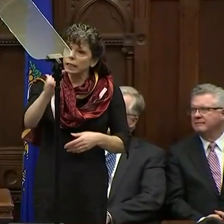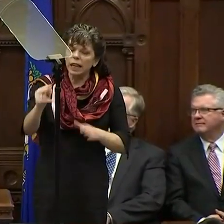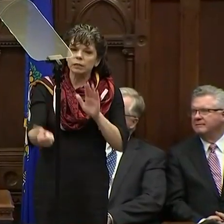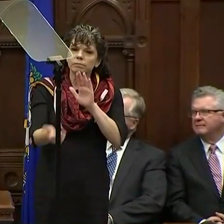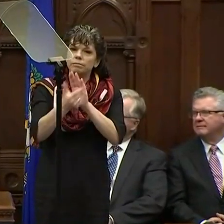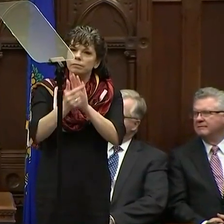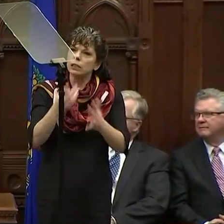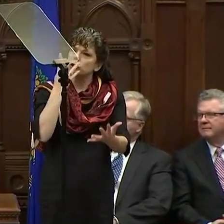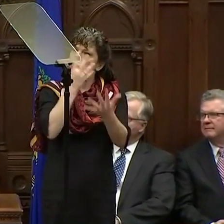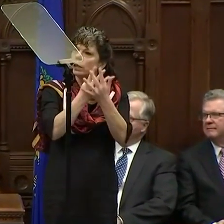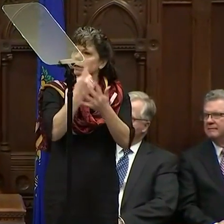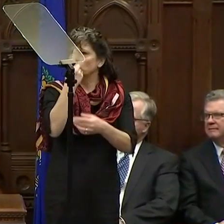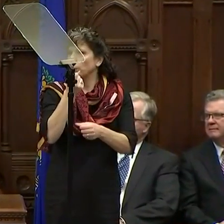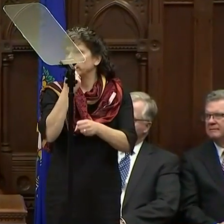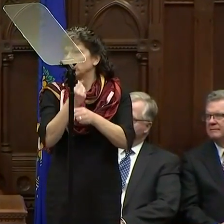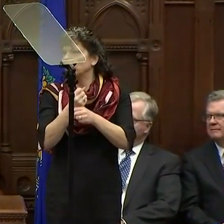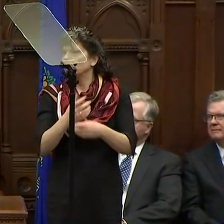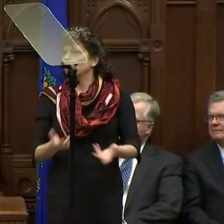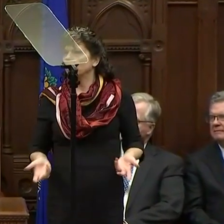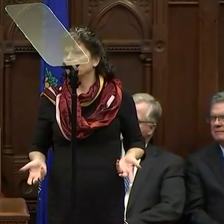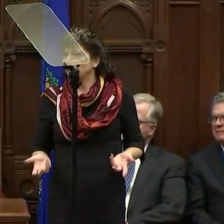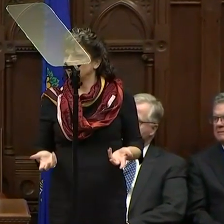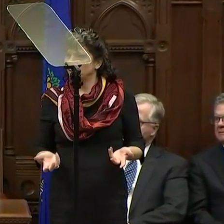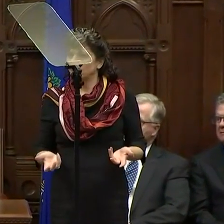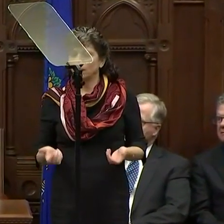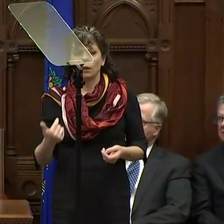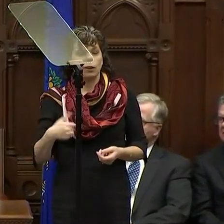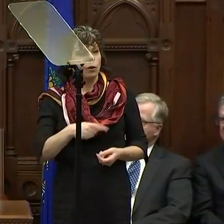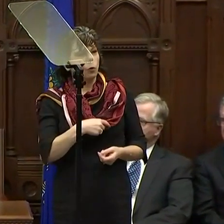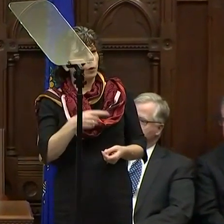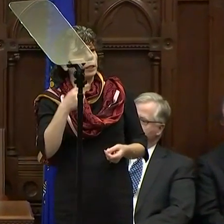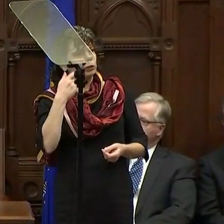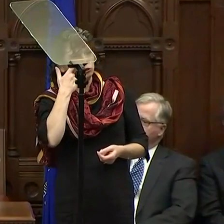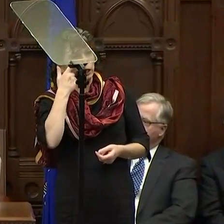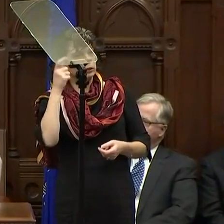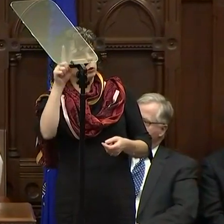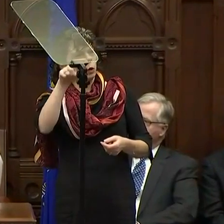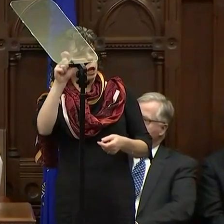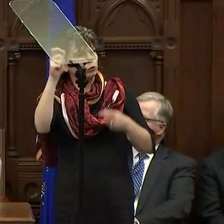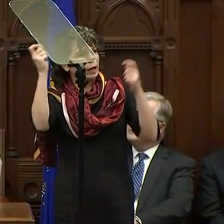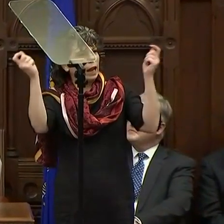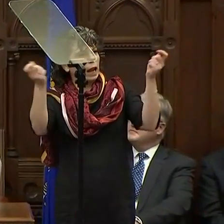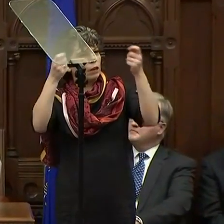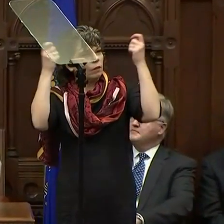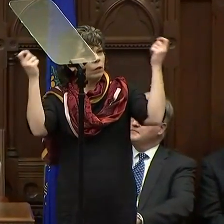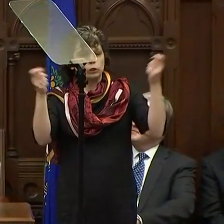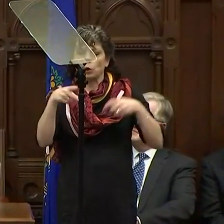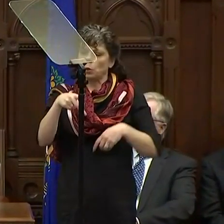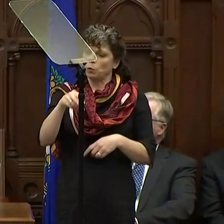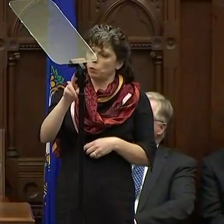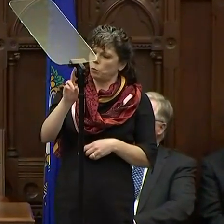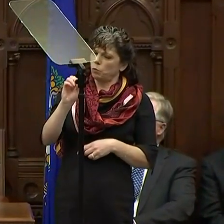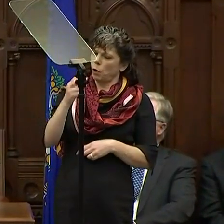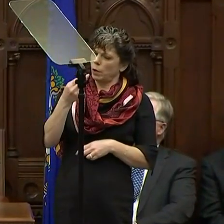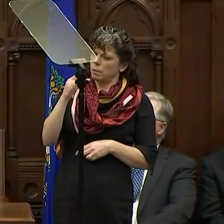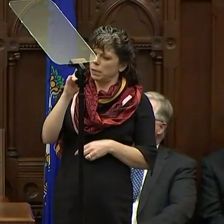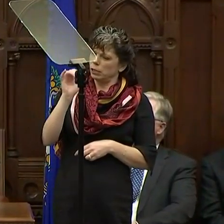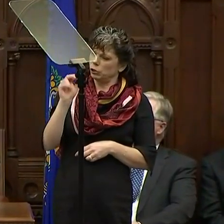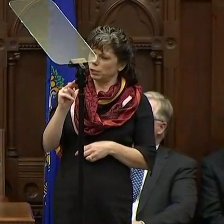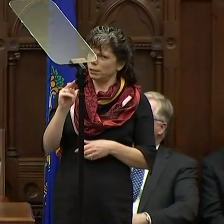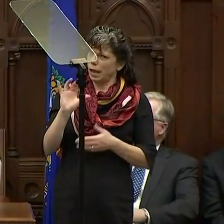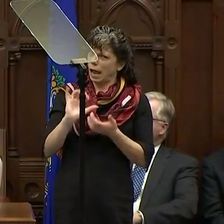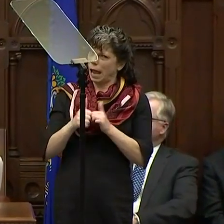up to a year? Look, we just marked the 100th anniversary of Prohibition. How did that work out?